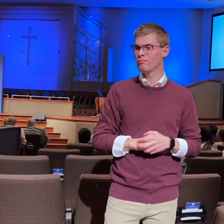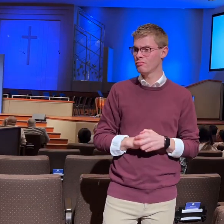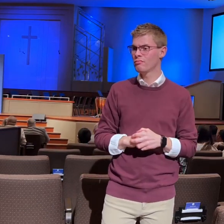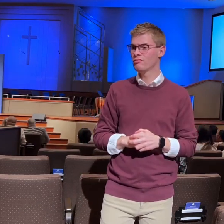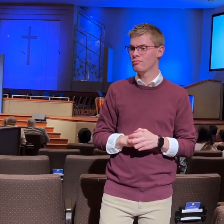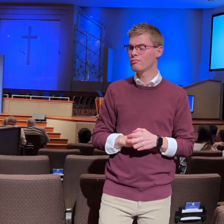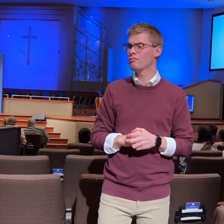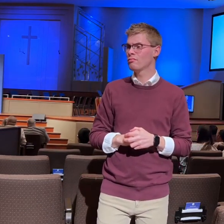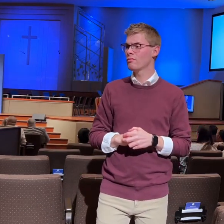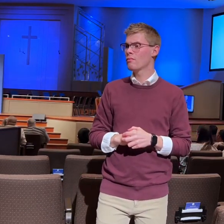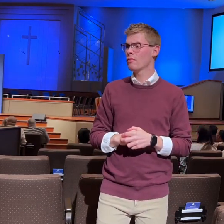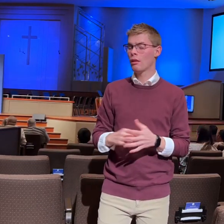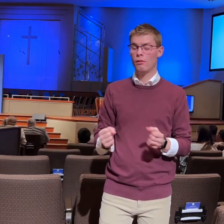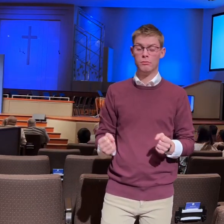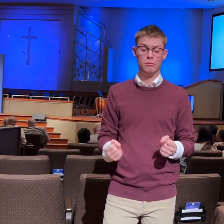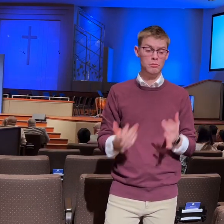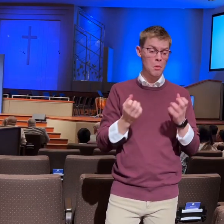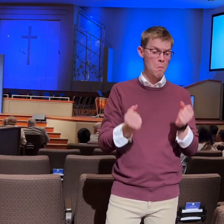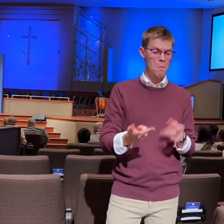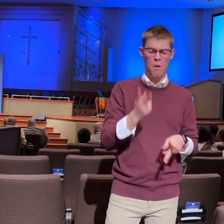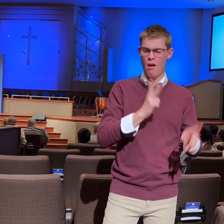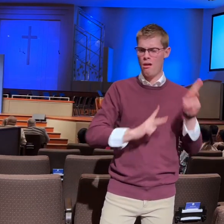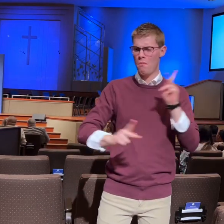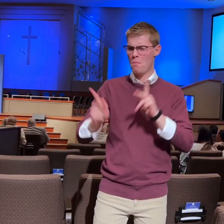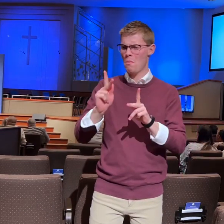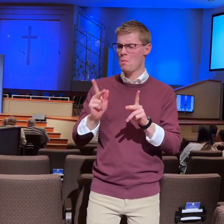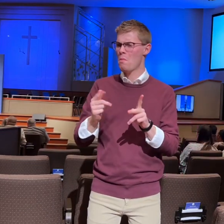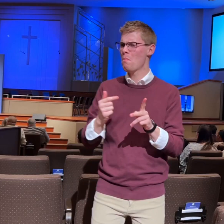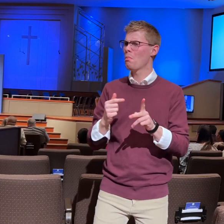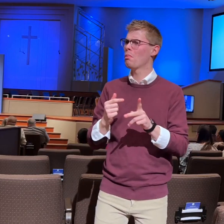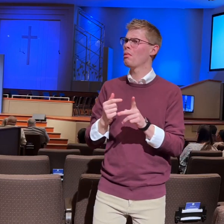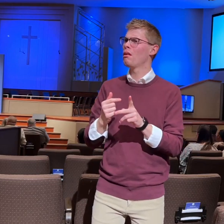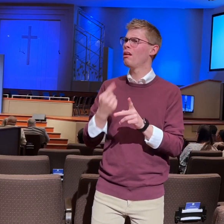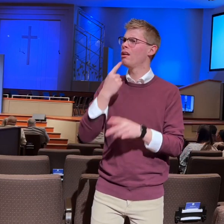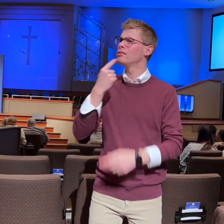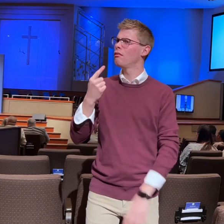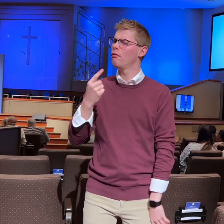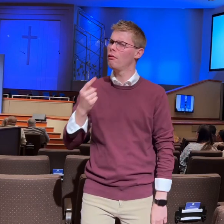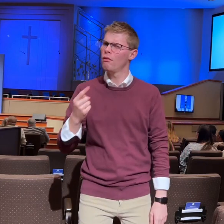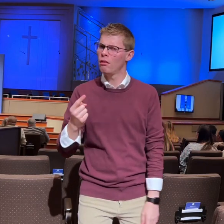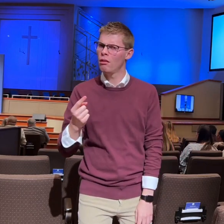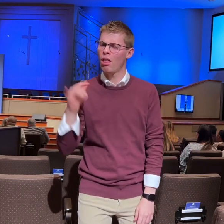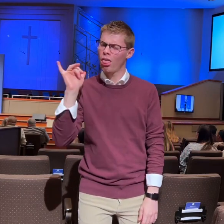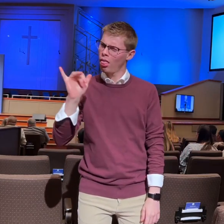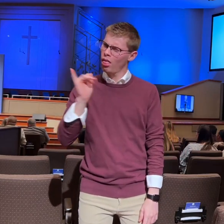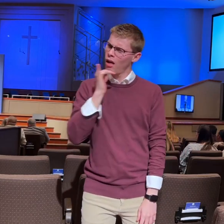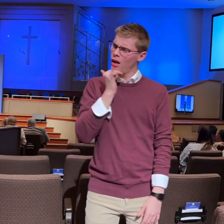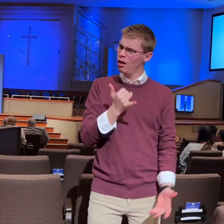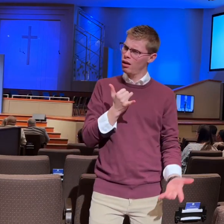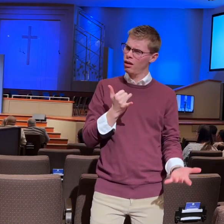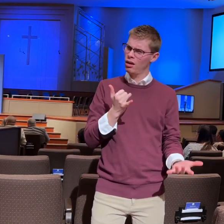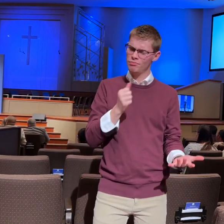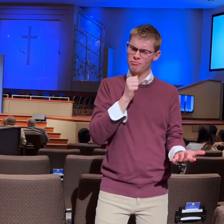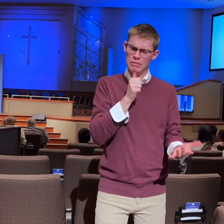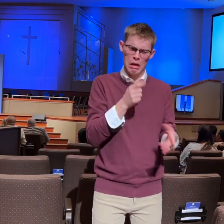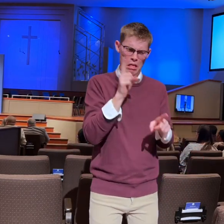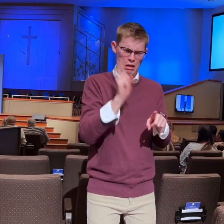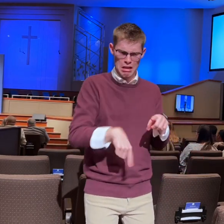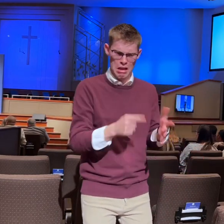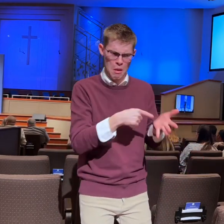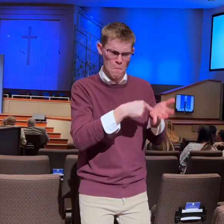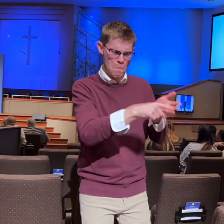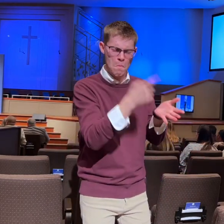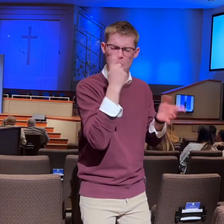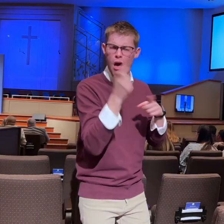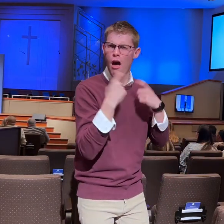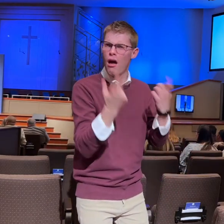reformers such as Luther, such as Huss, begin to stand up and say, wait a minute, you can't tell us that we can pay for our sins with money. You